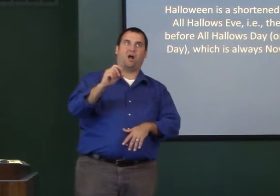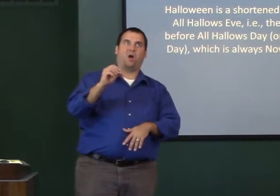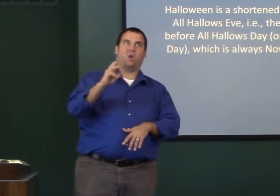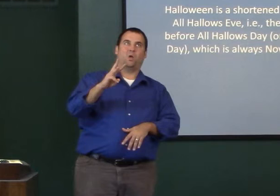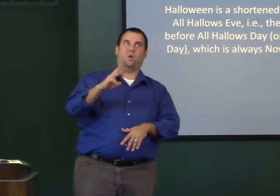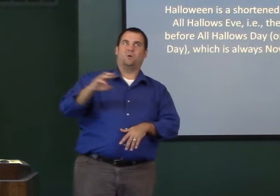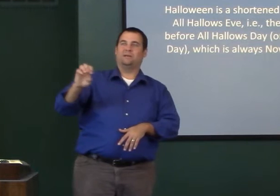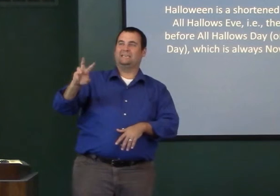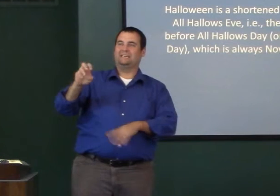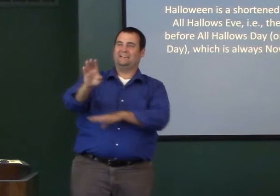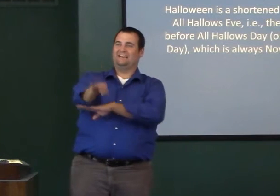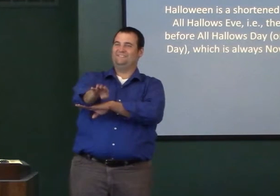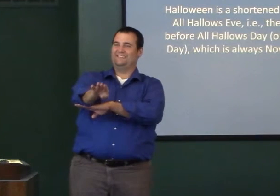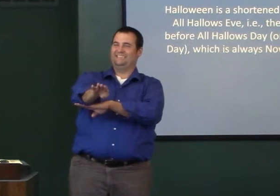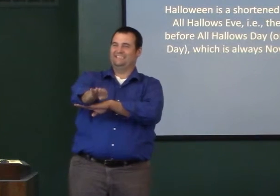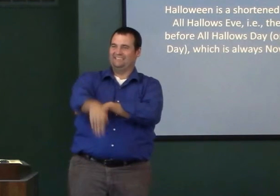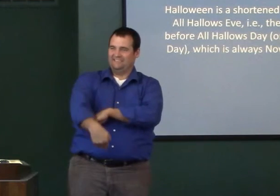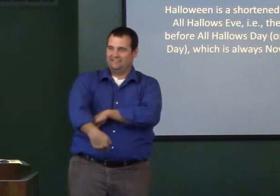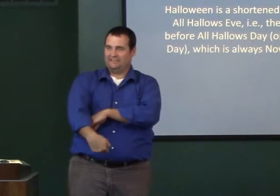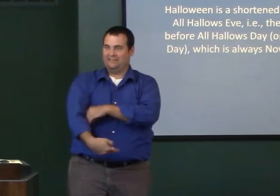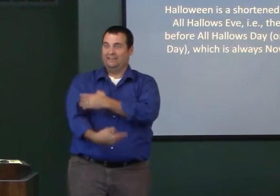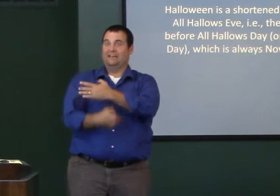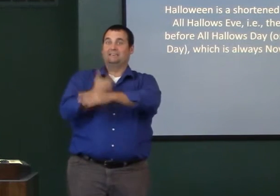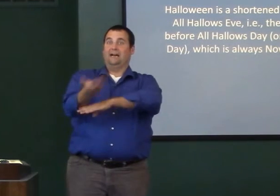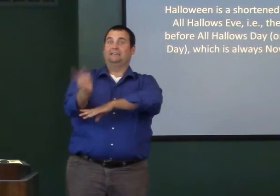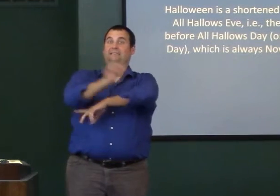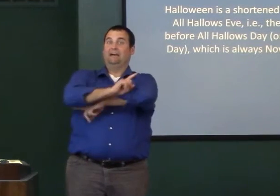time ago, on All Hallows Eve,